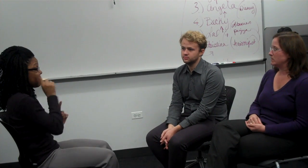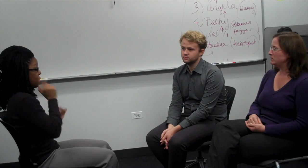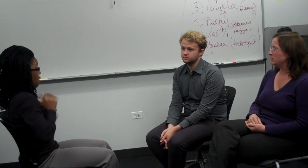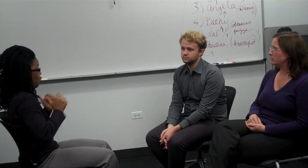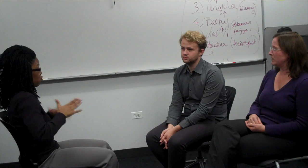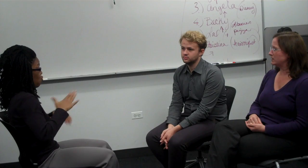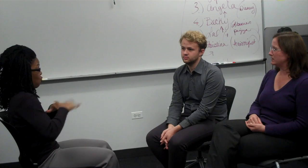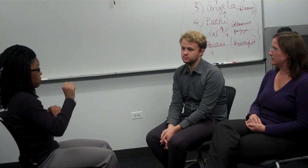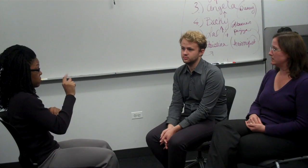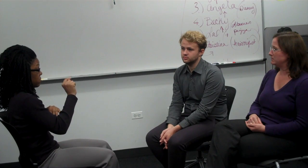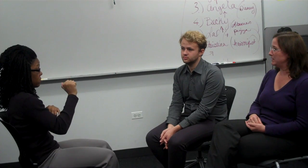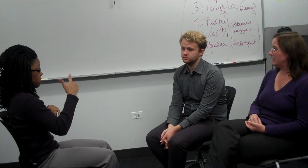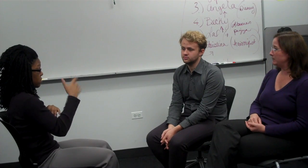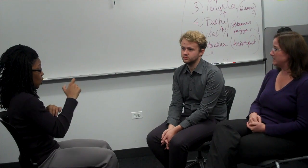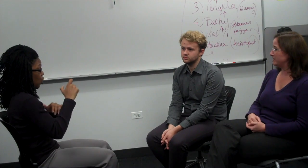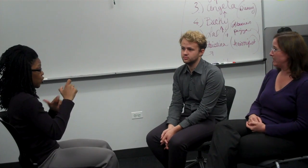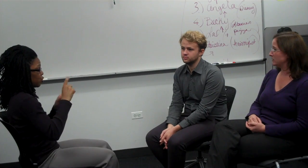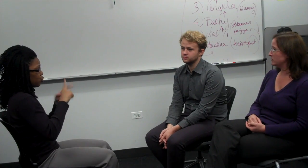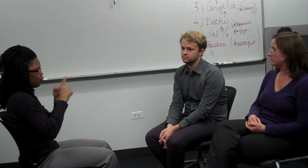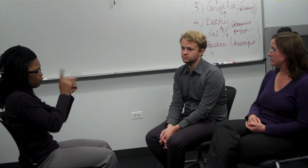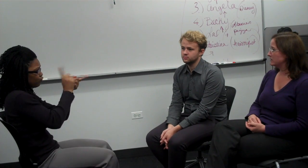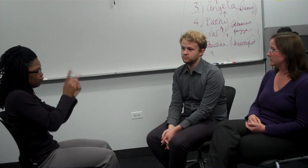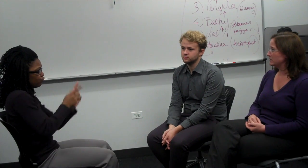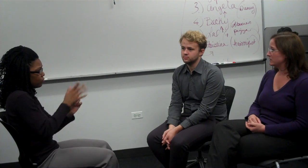You mean you want me to help the deaf actors?